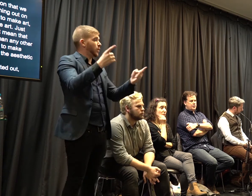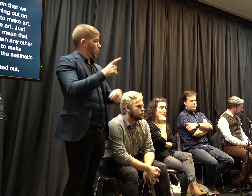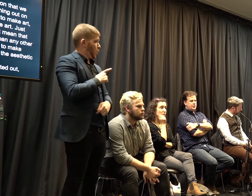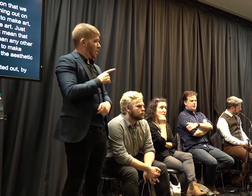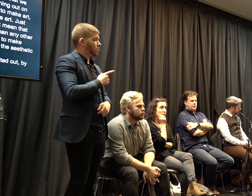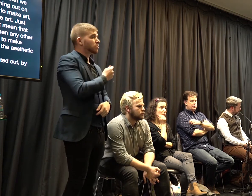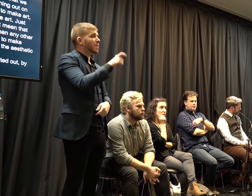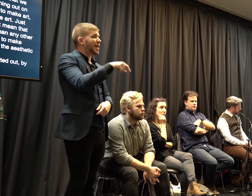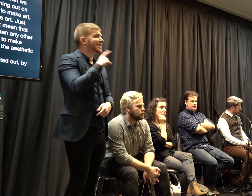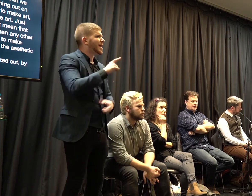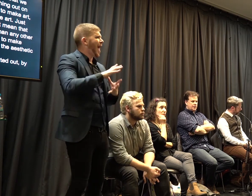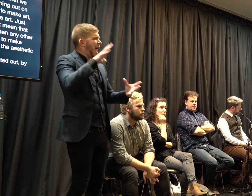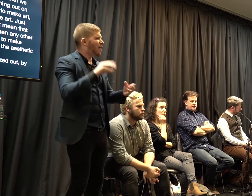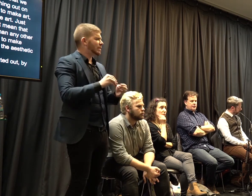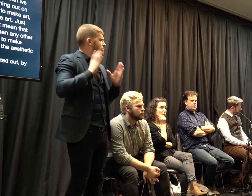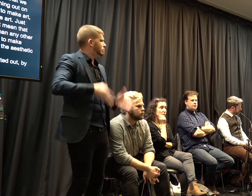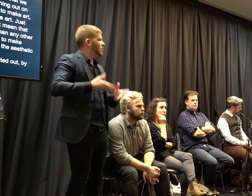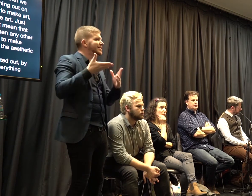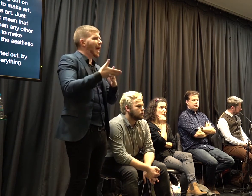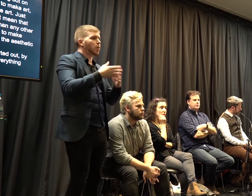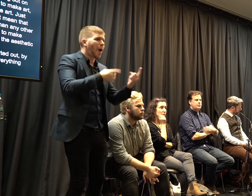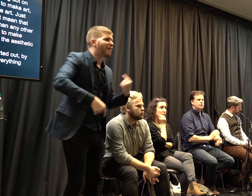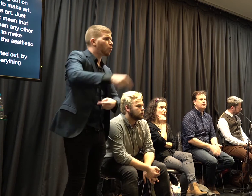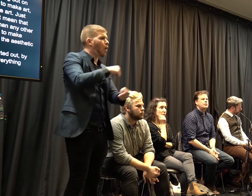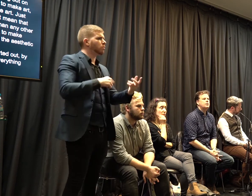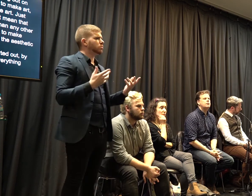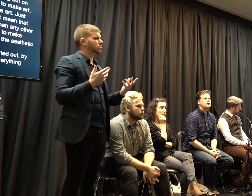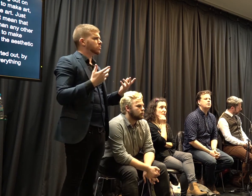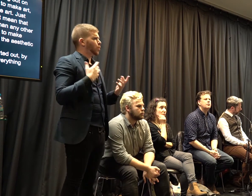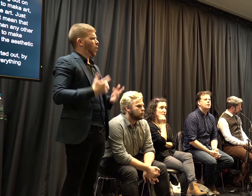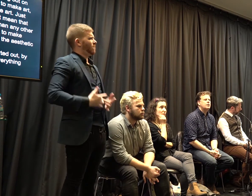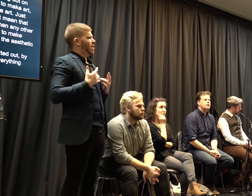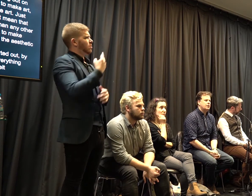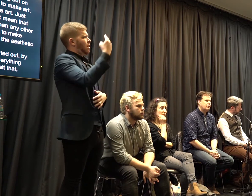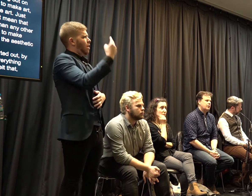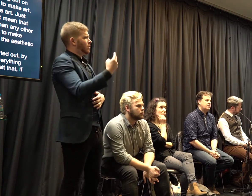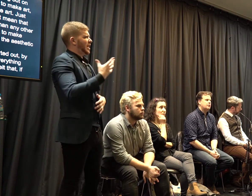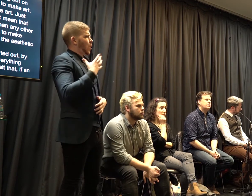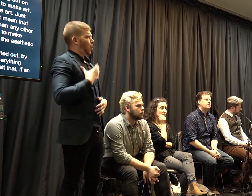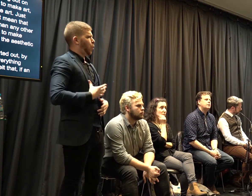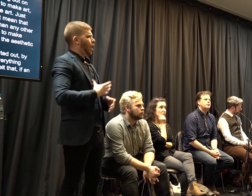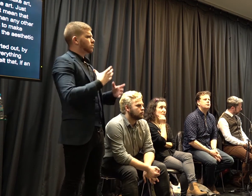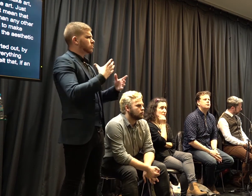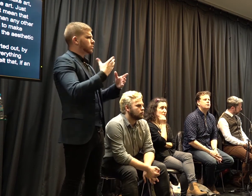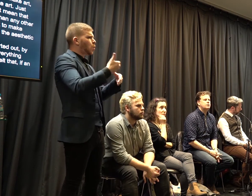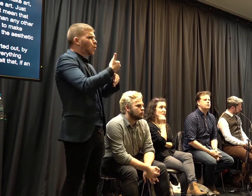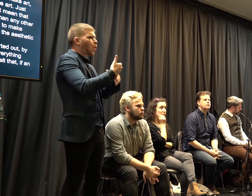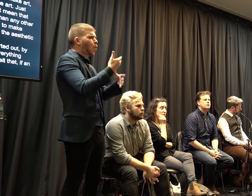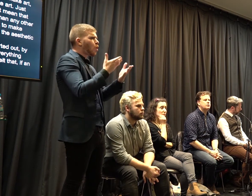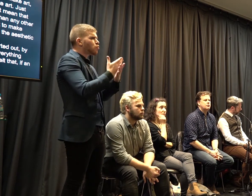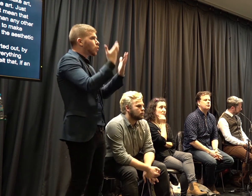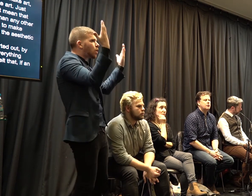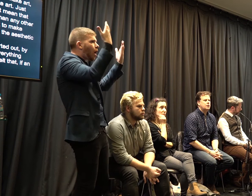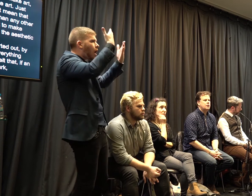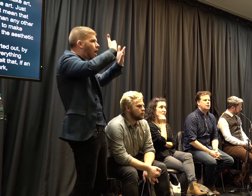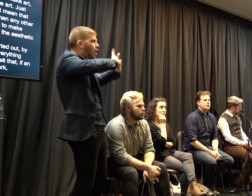said everything should be accessible to everyone. But we felt that if an artist wanted to make work entirely in the dark, because